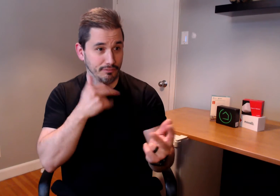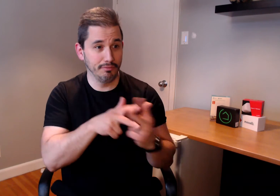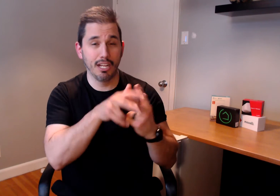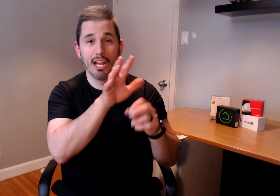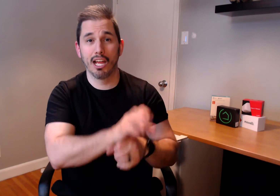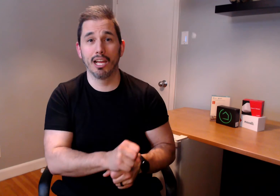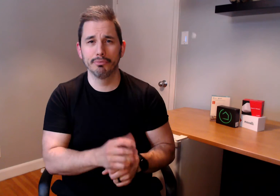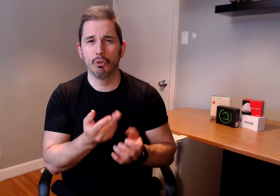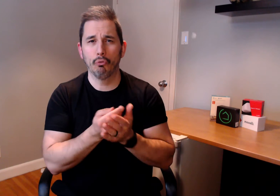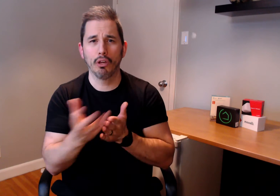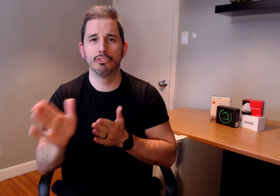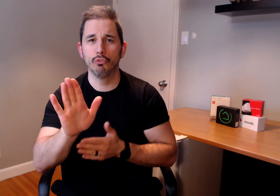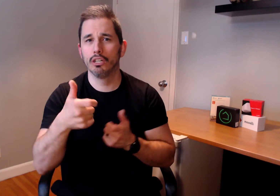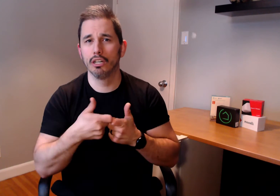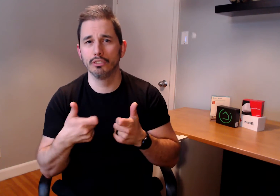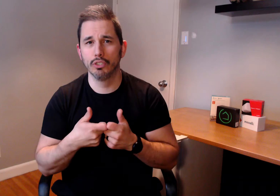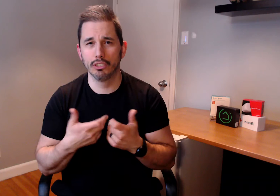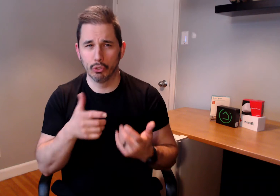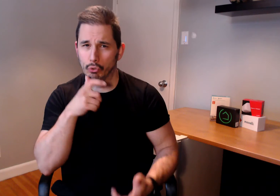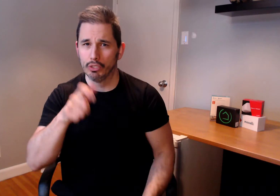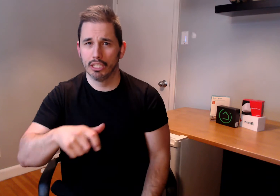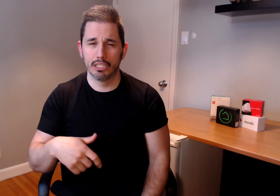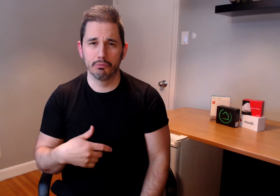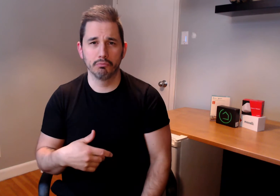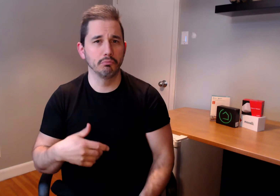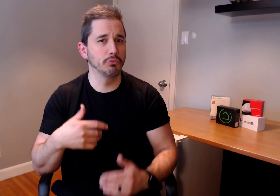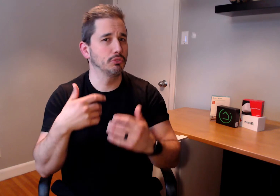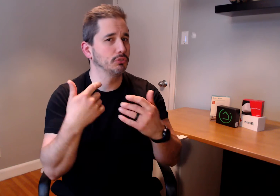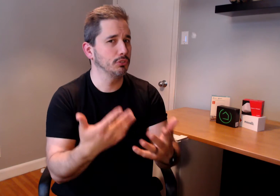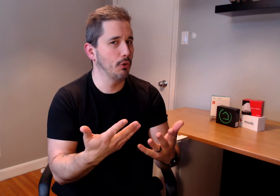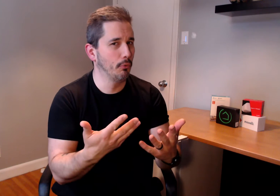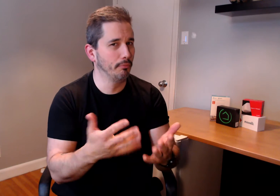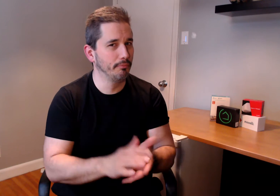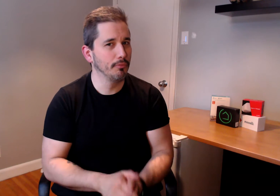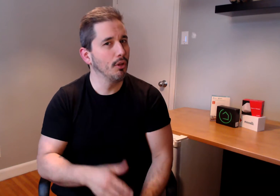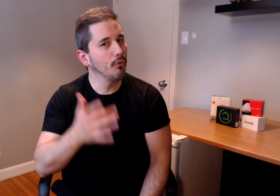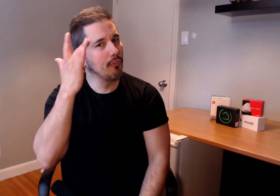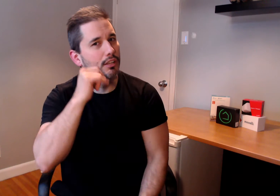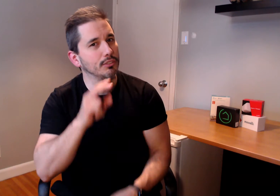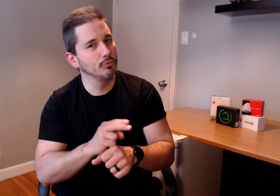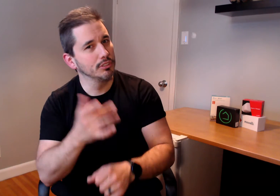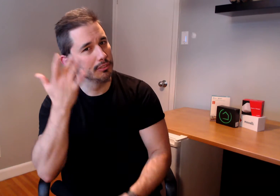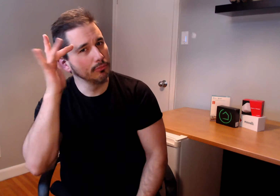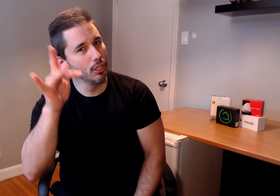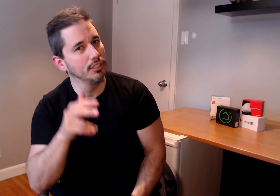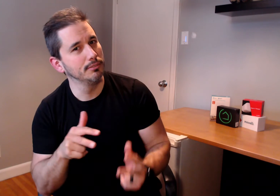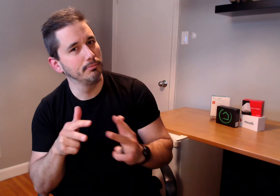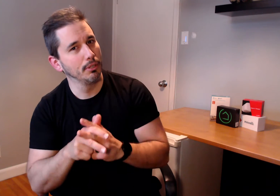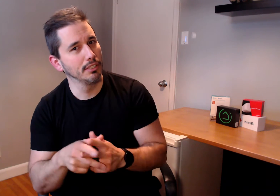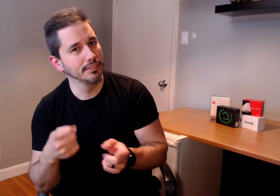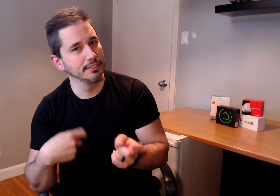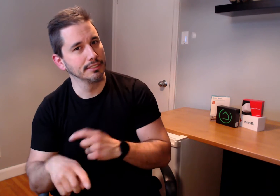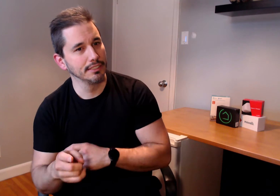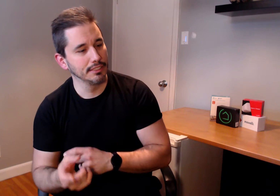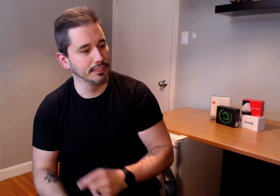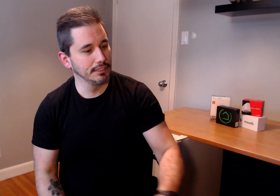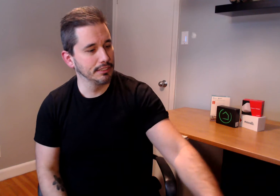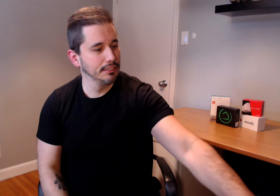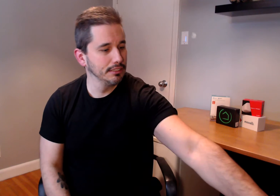or so, you wouldn't have to have power going to your block heater. That would just be wasting power. So I thought, why